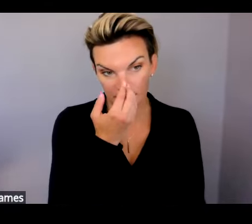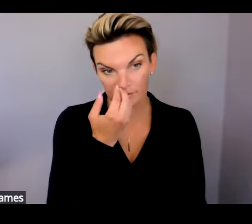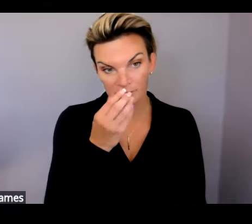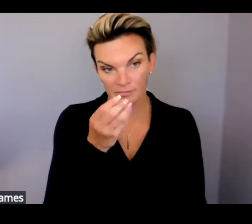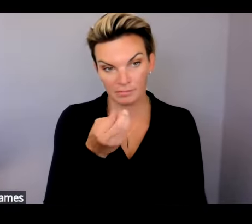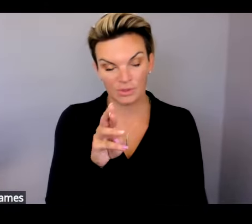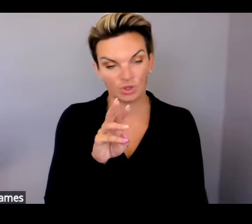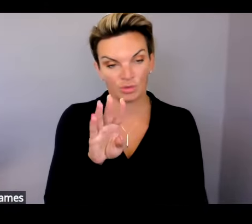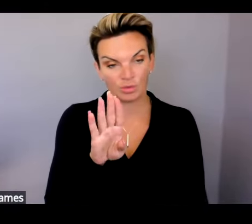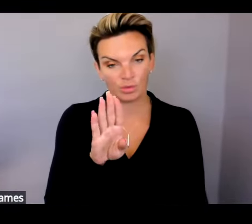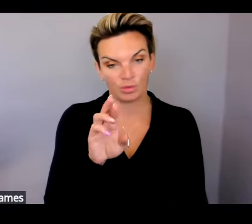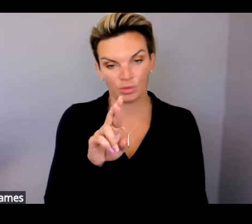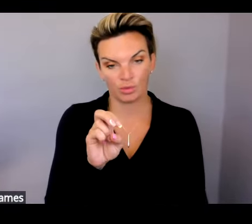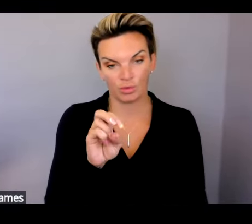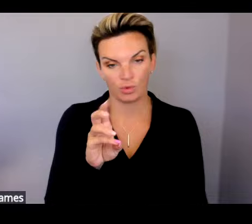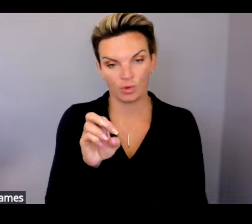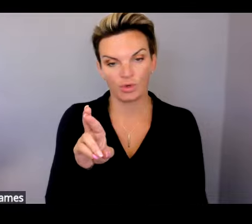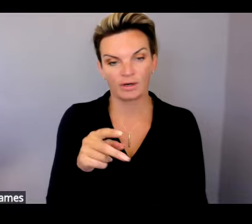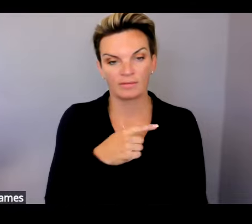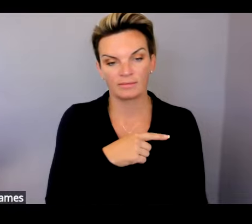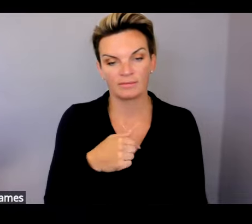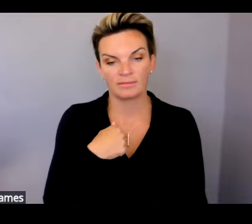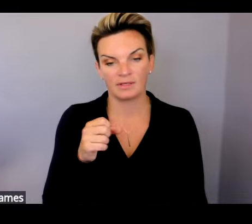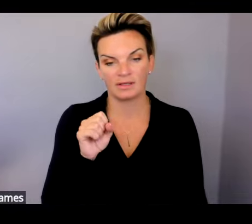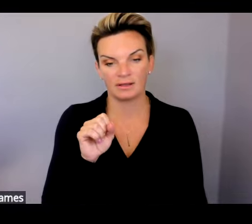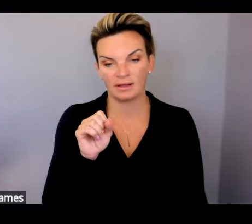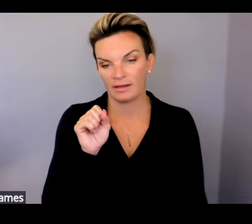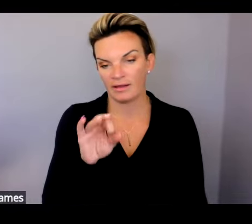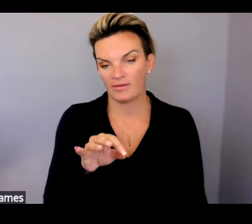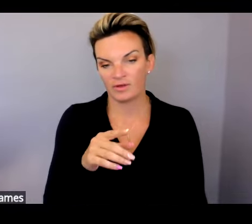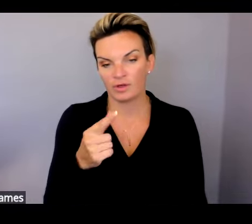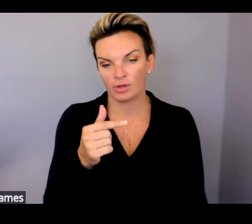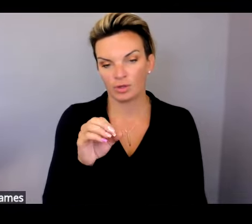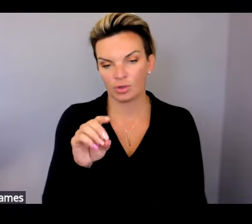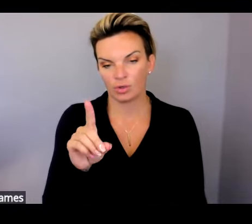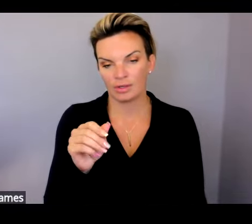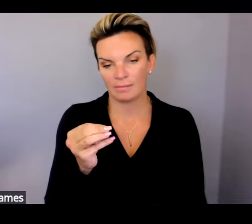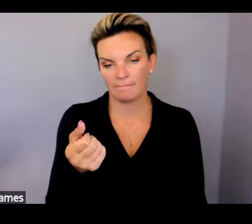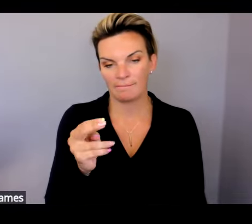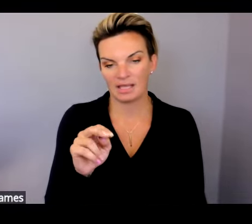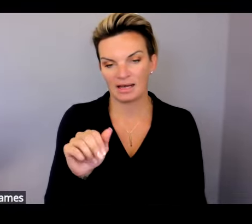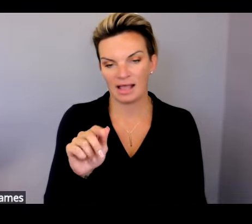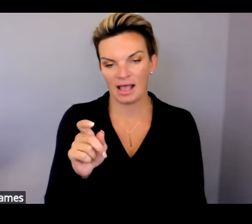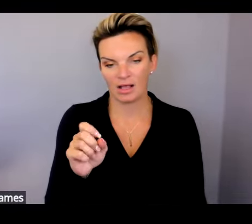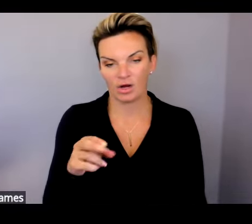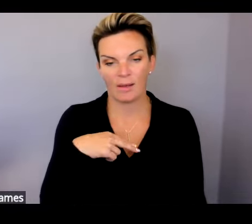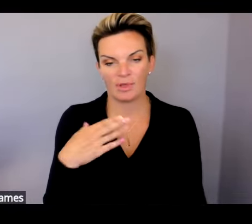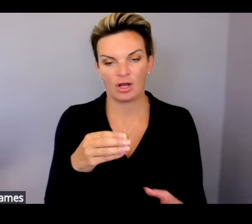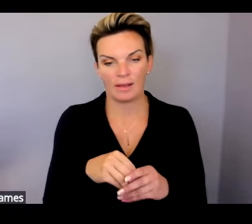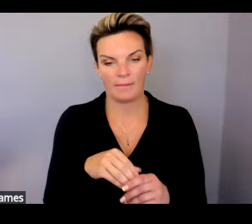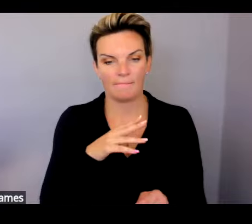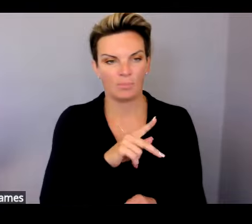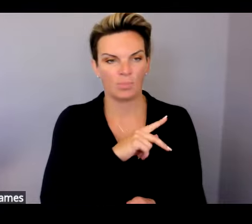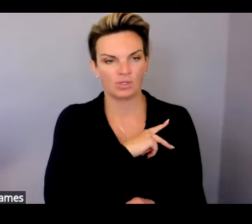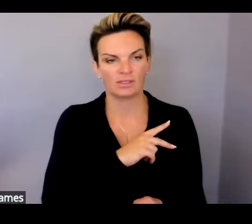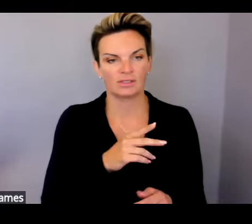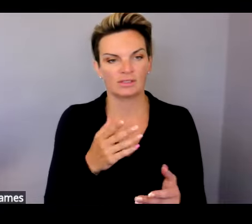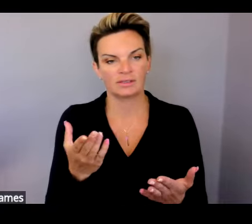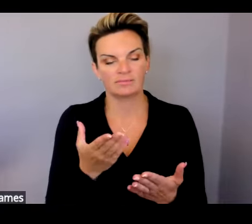Mr. Chair, Mark Brewer of Goodman Acker. I'm appearing again in my personal capacity here this morning. I'm very concerned about the